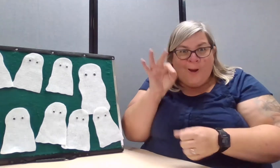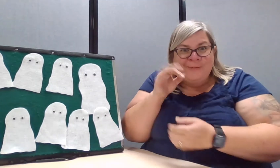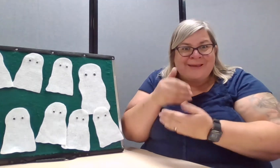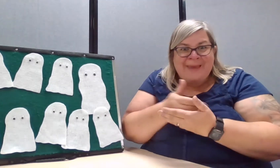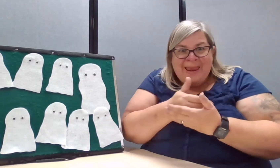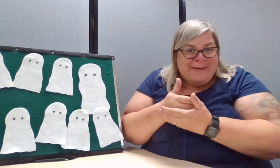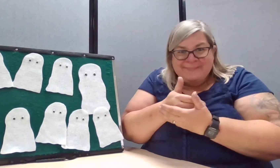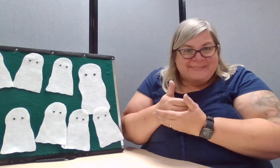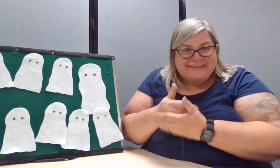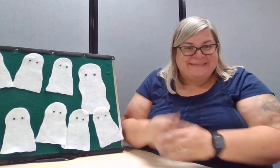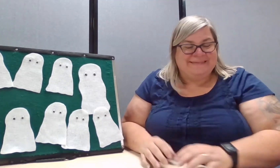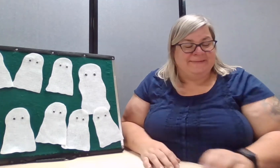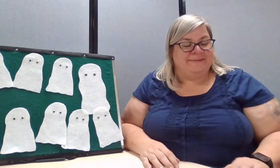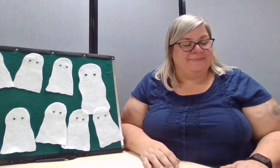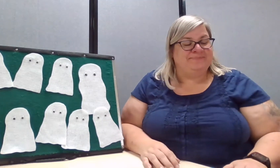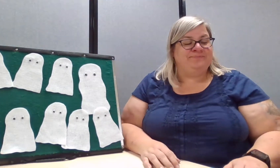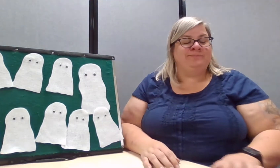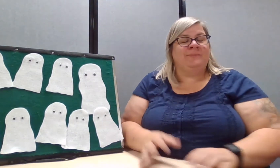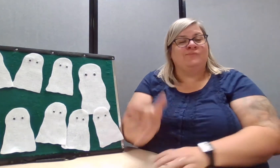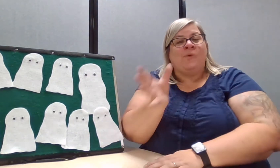So 8 ghost babies that she had.